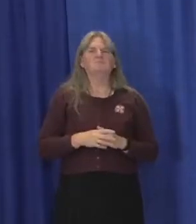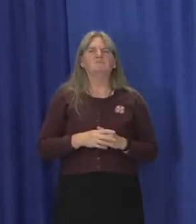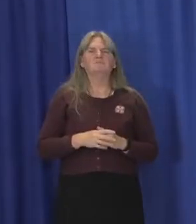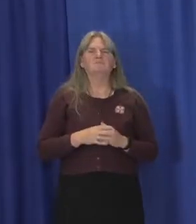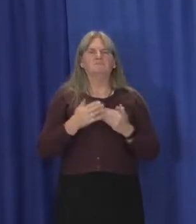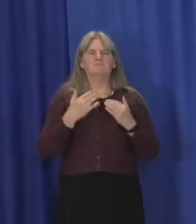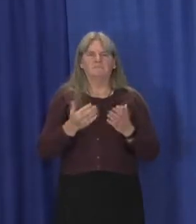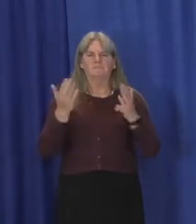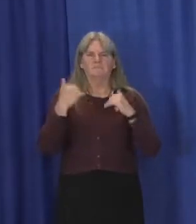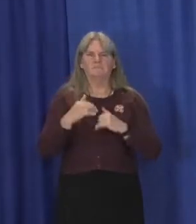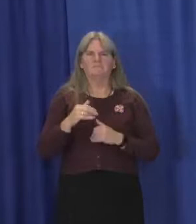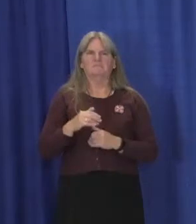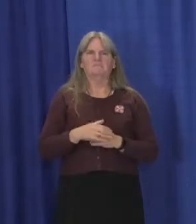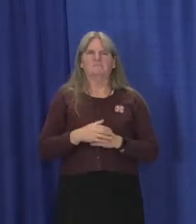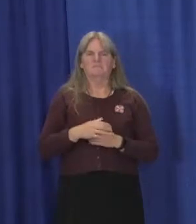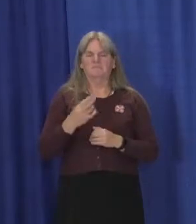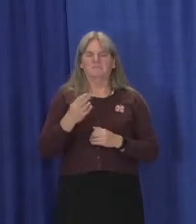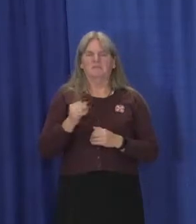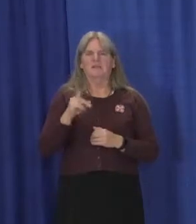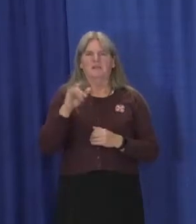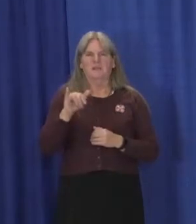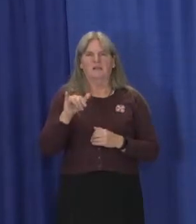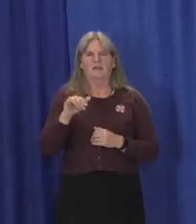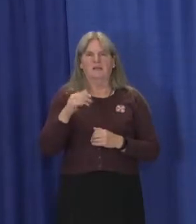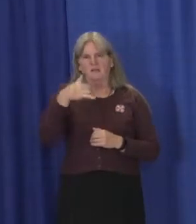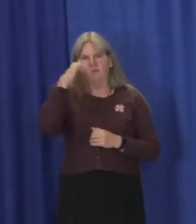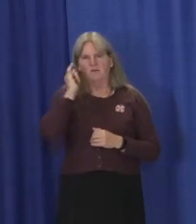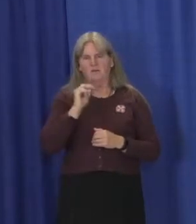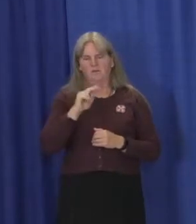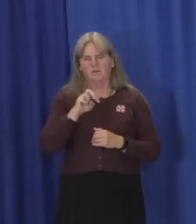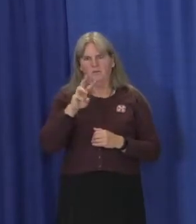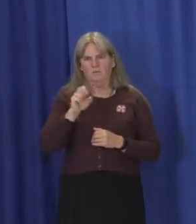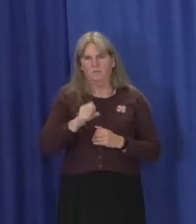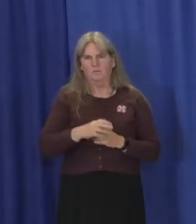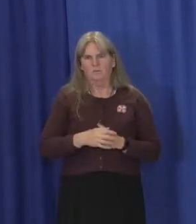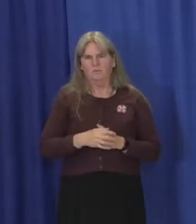Thank you. We'll now move to Haley with Yukon News.